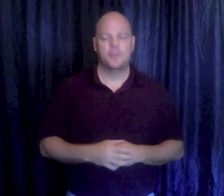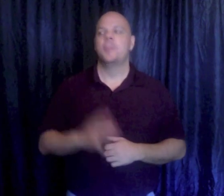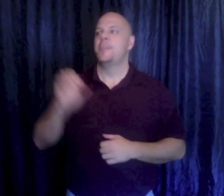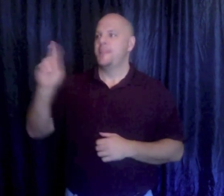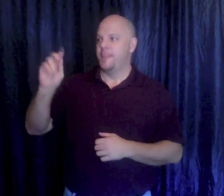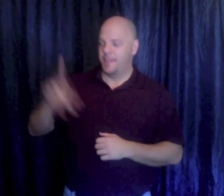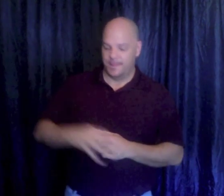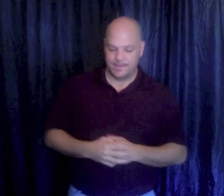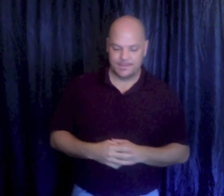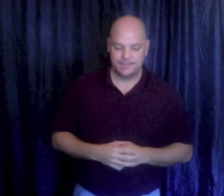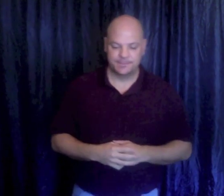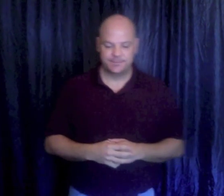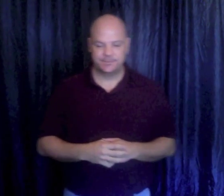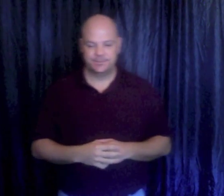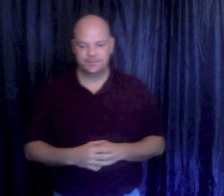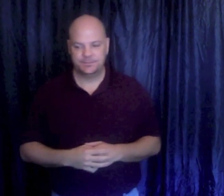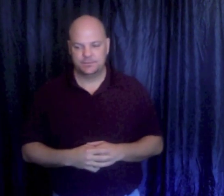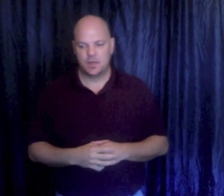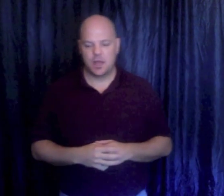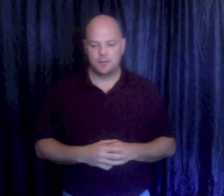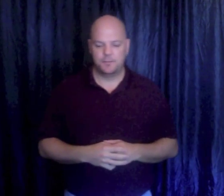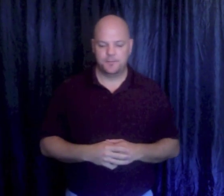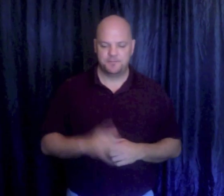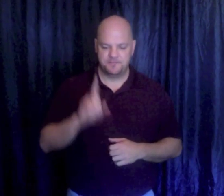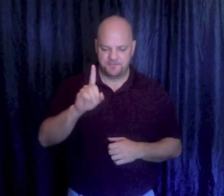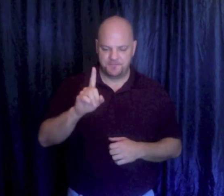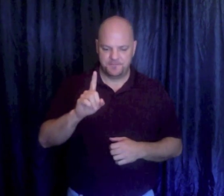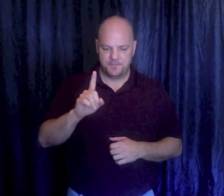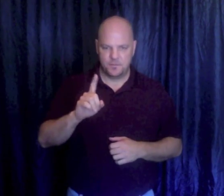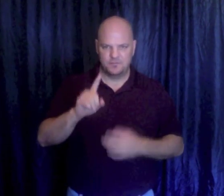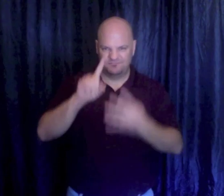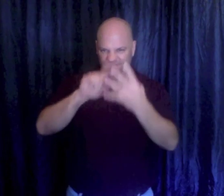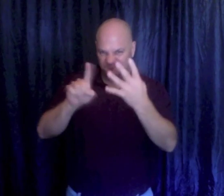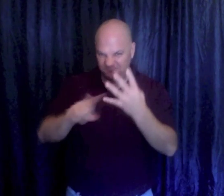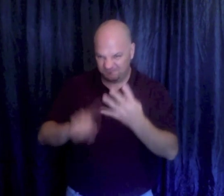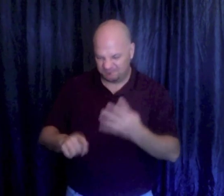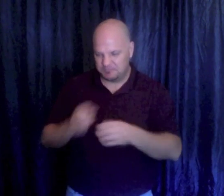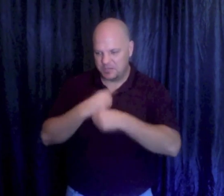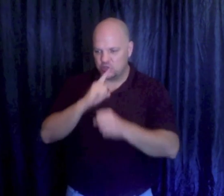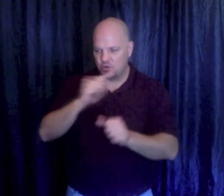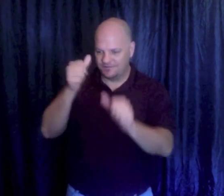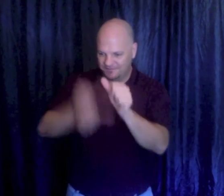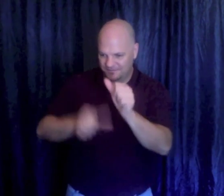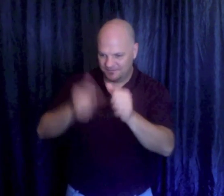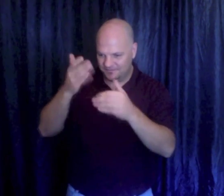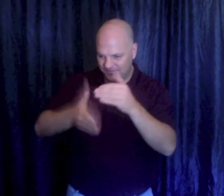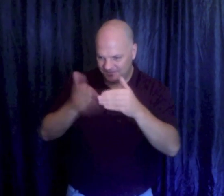So I just want to make sure that I got to everything.